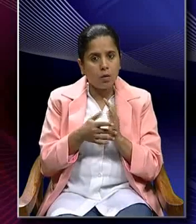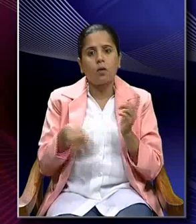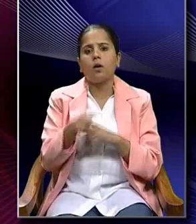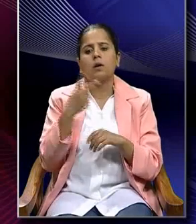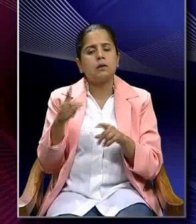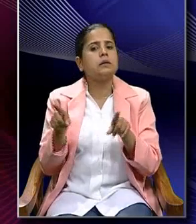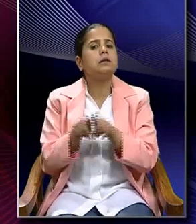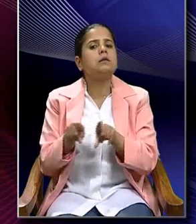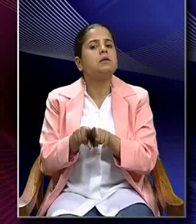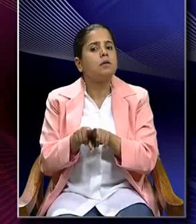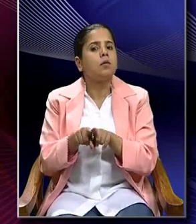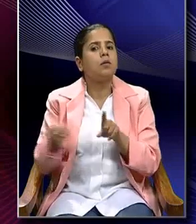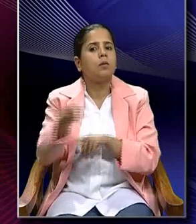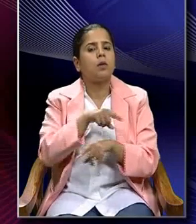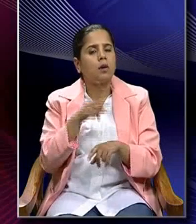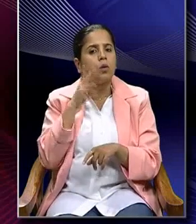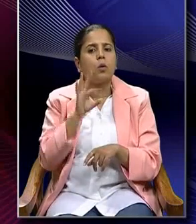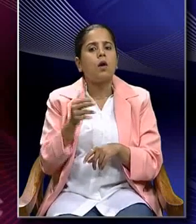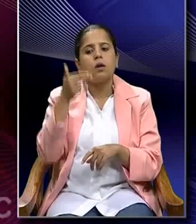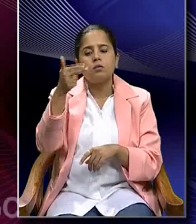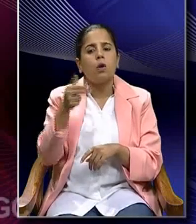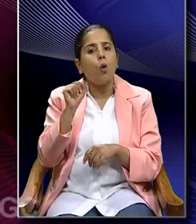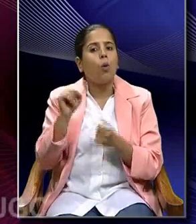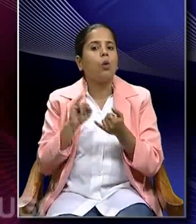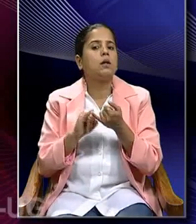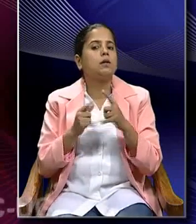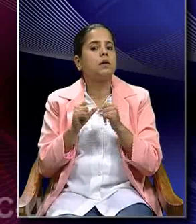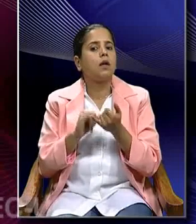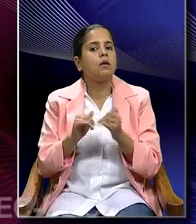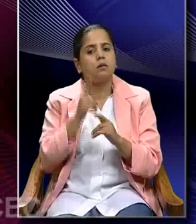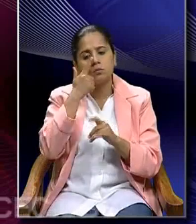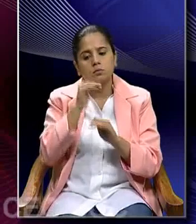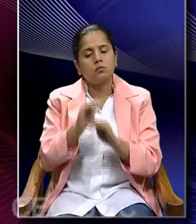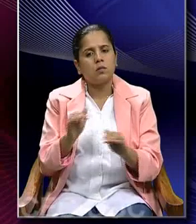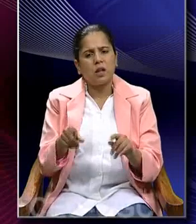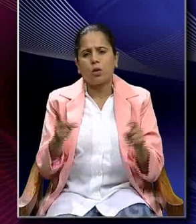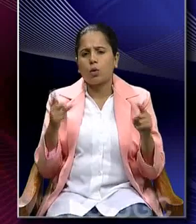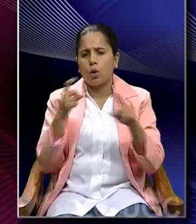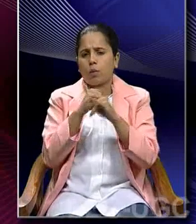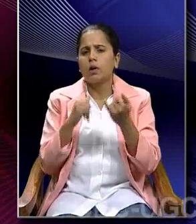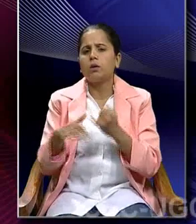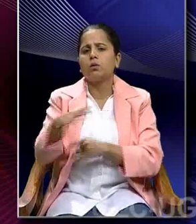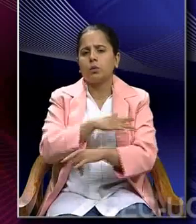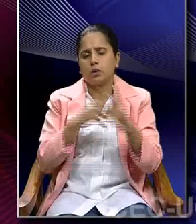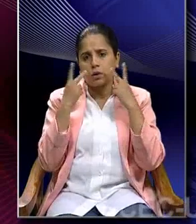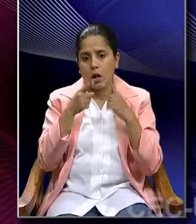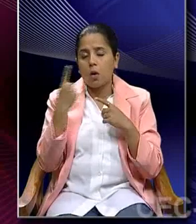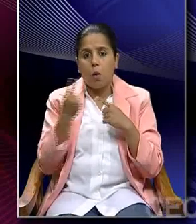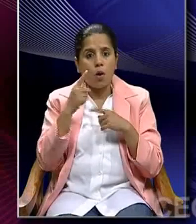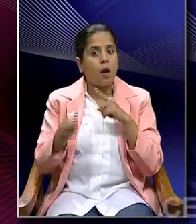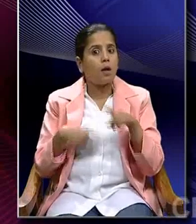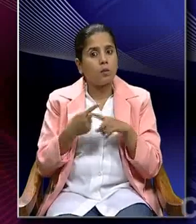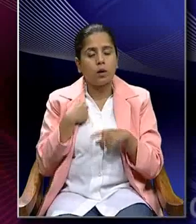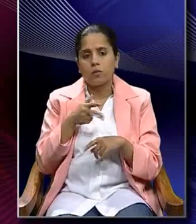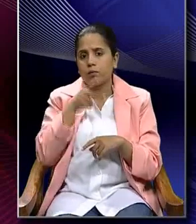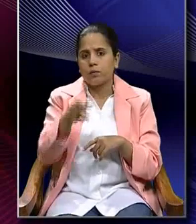well as the day status of the girl child. So it's a complicated situation. It's not just about